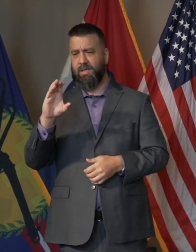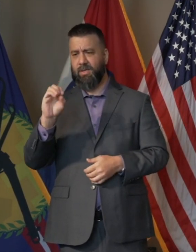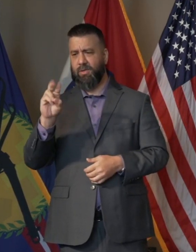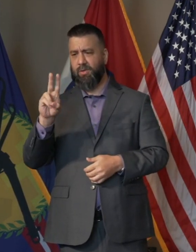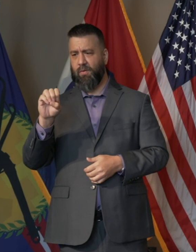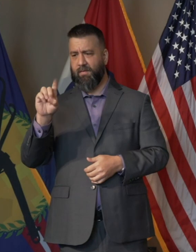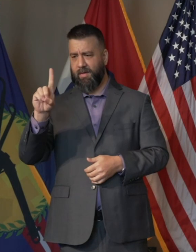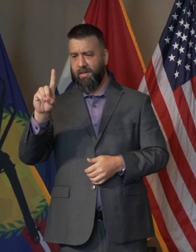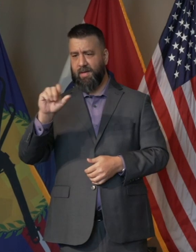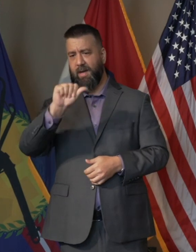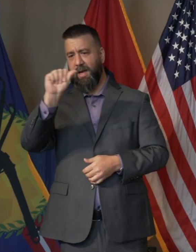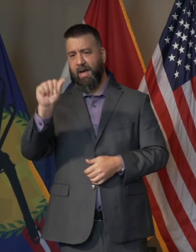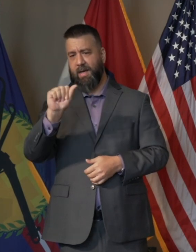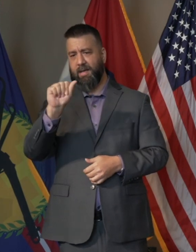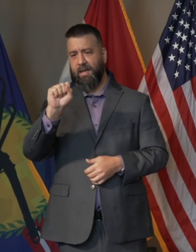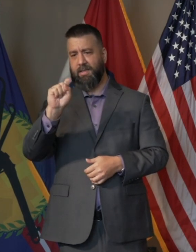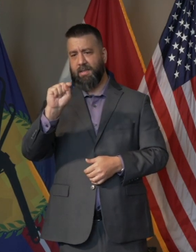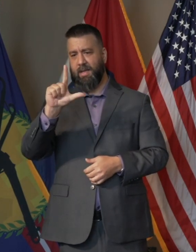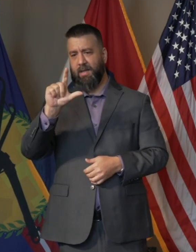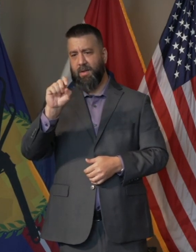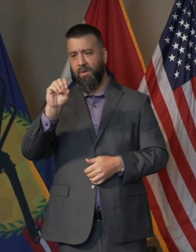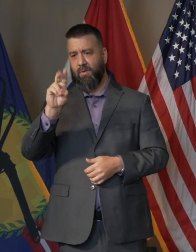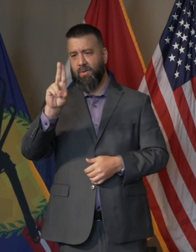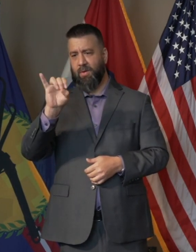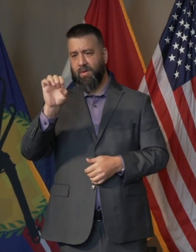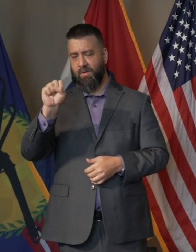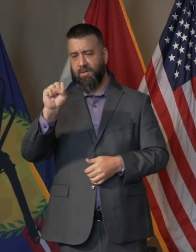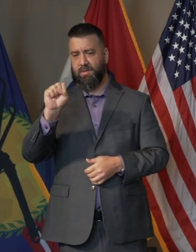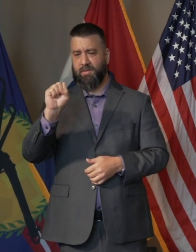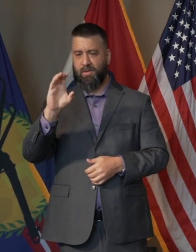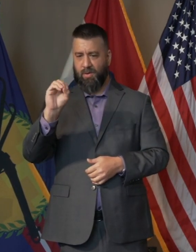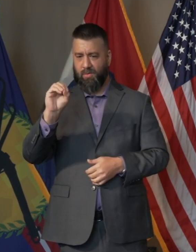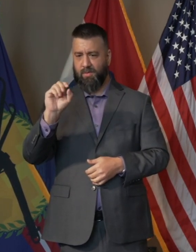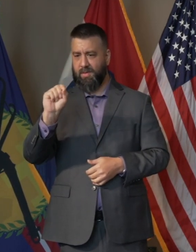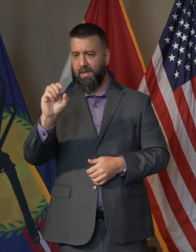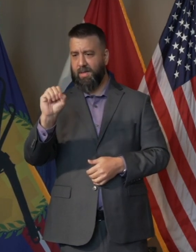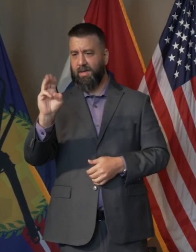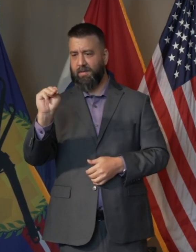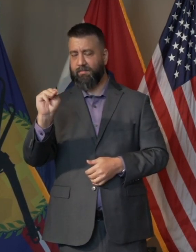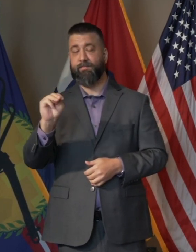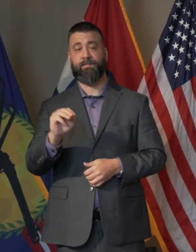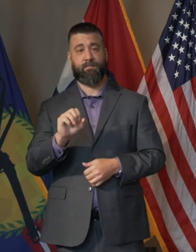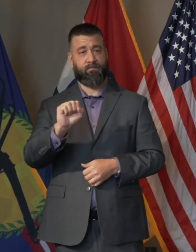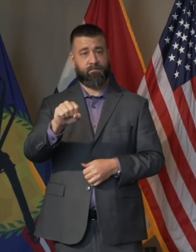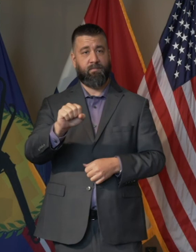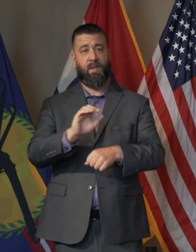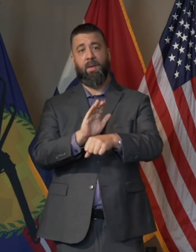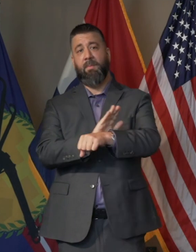business-covid@stlouisco.com. Yeah. Okay. So the for business guidance for anyone,